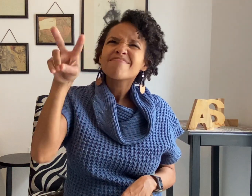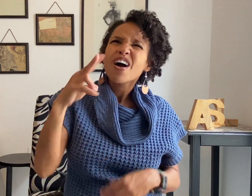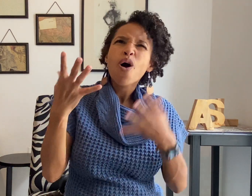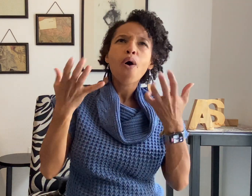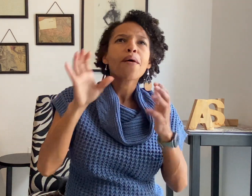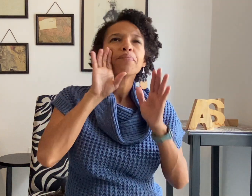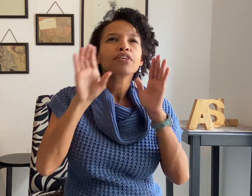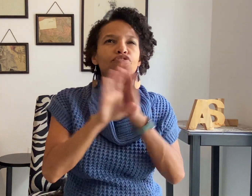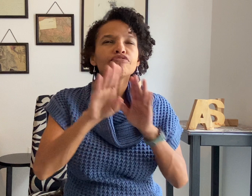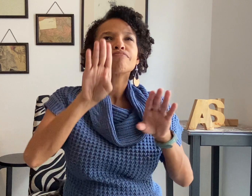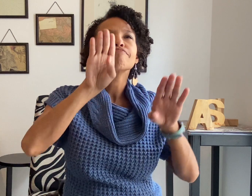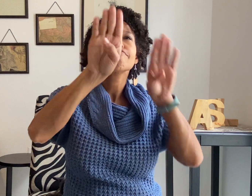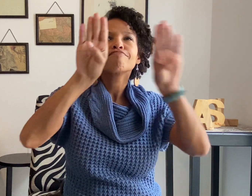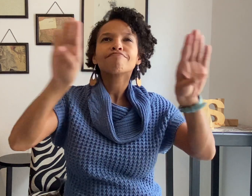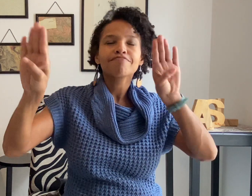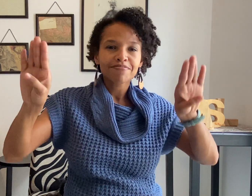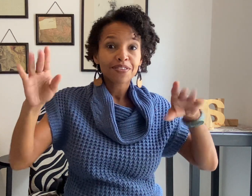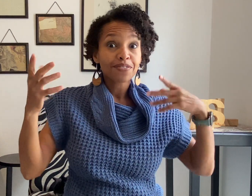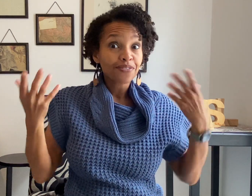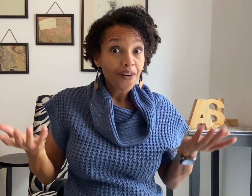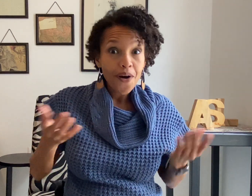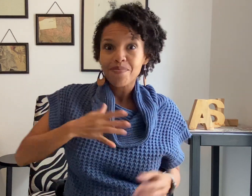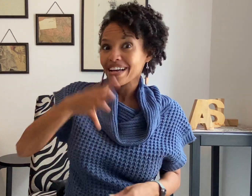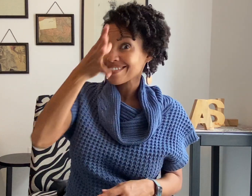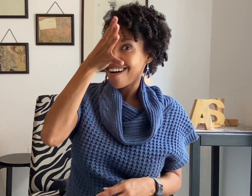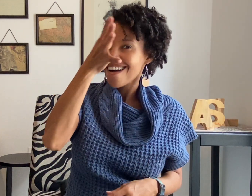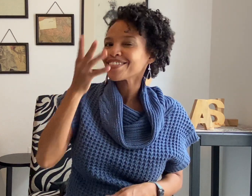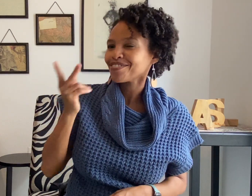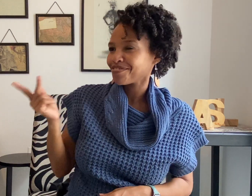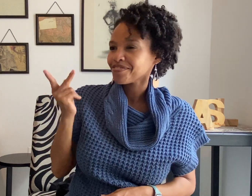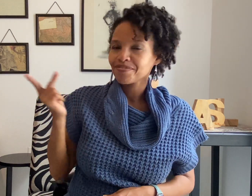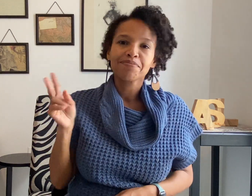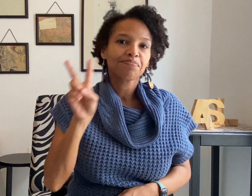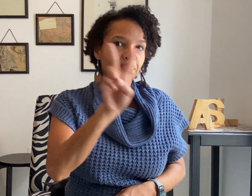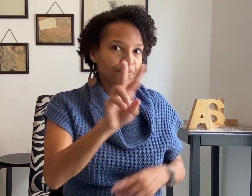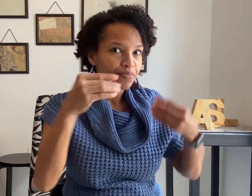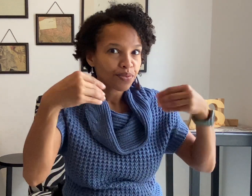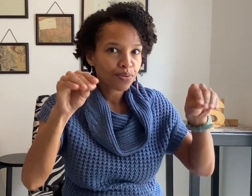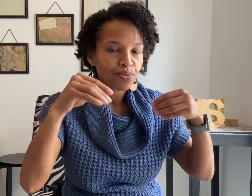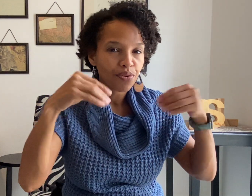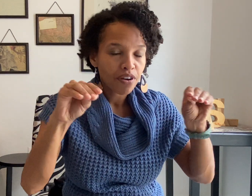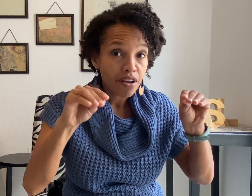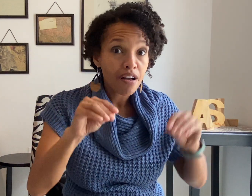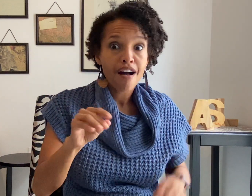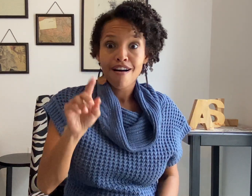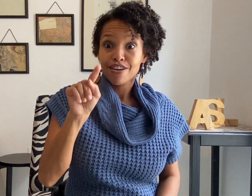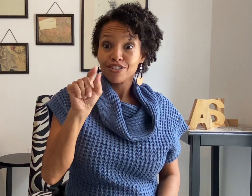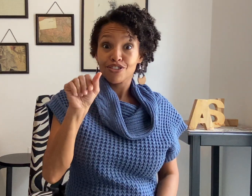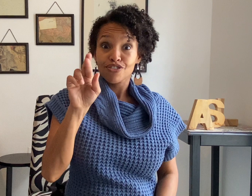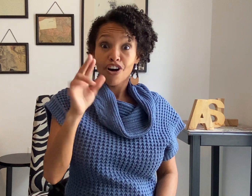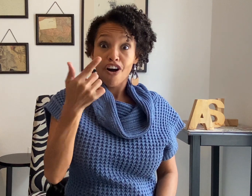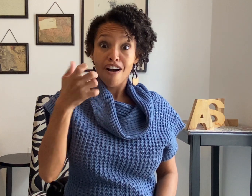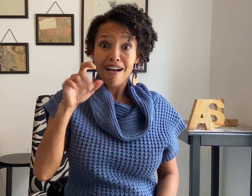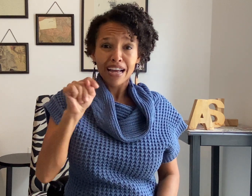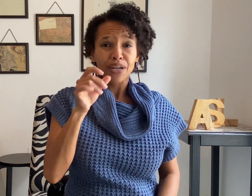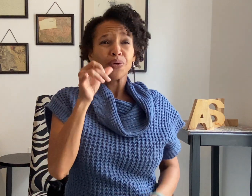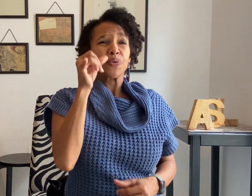dad. It was insanely crowded in Target, but we did find some good deals in the